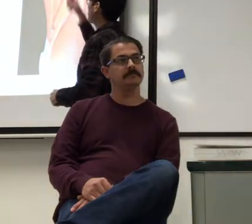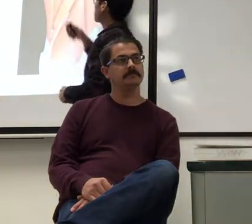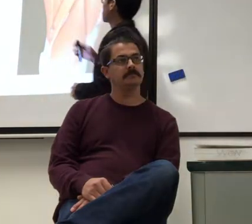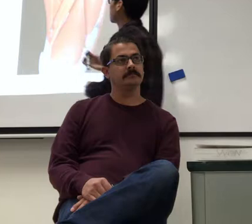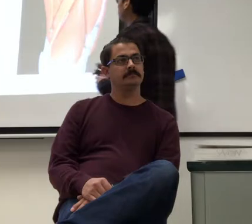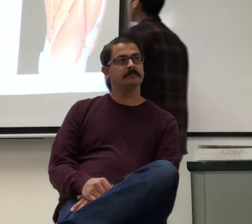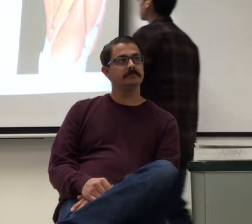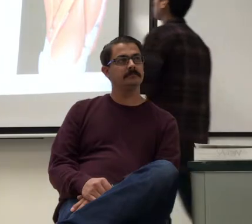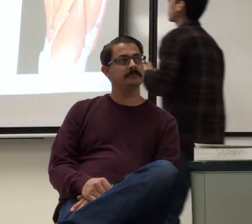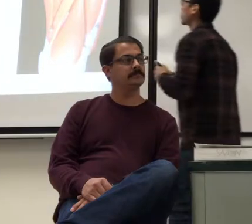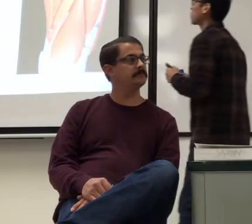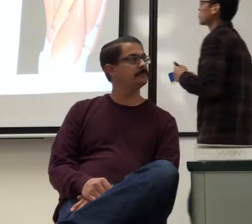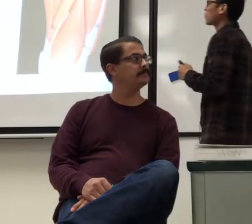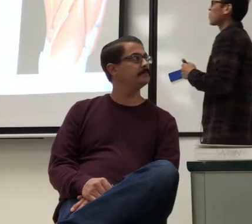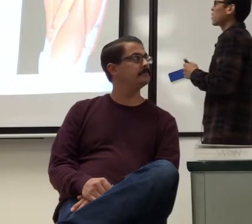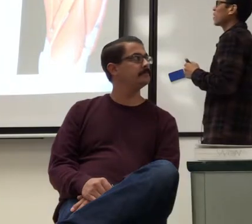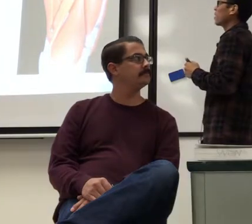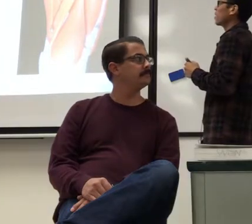this picture